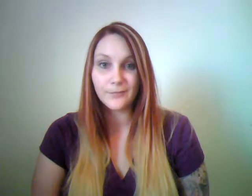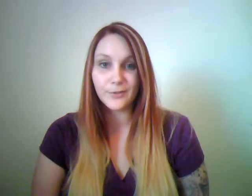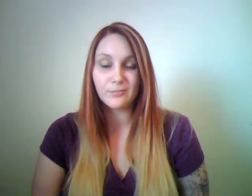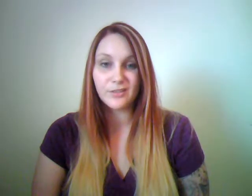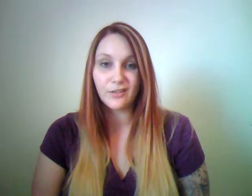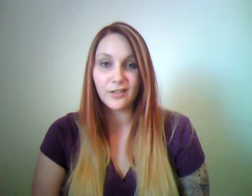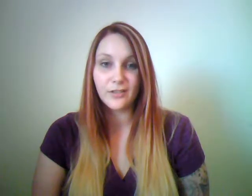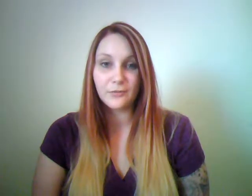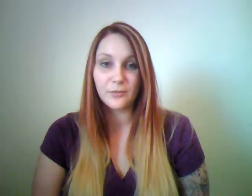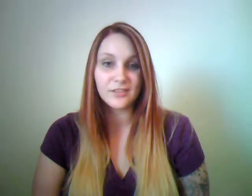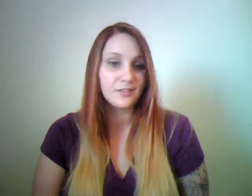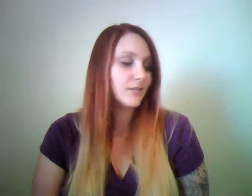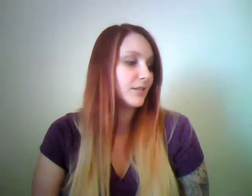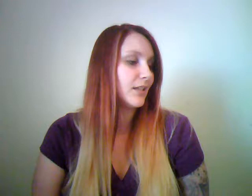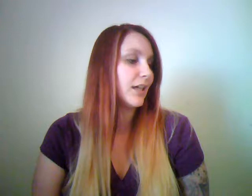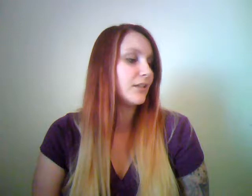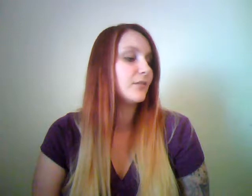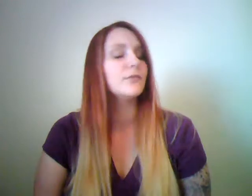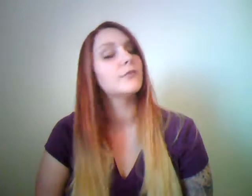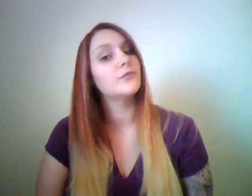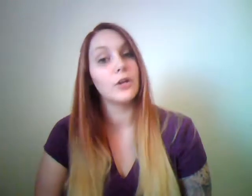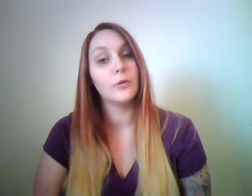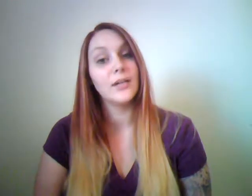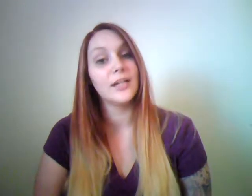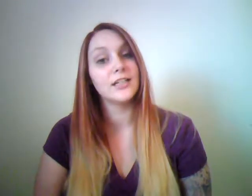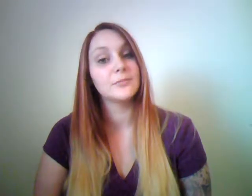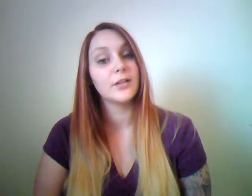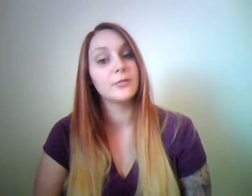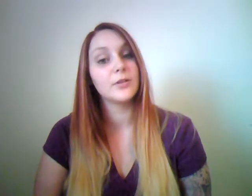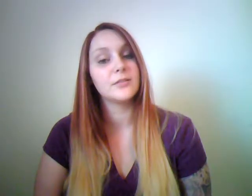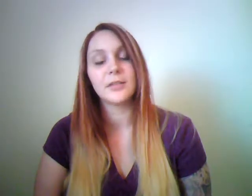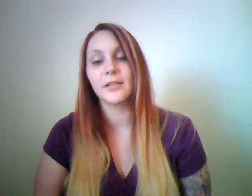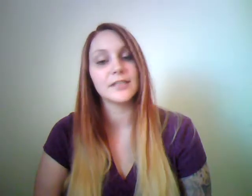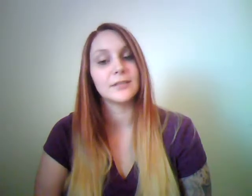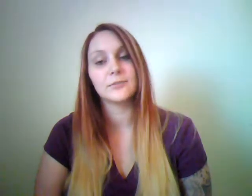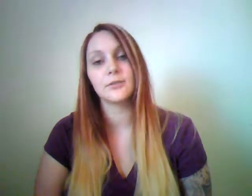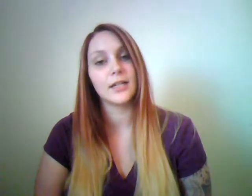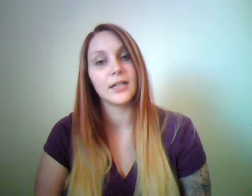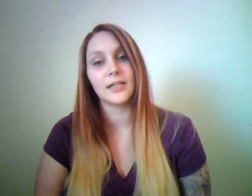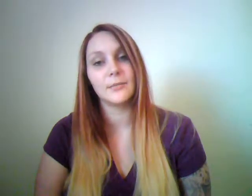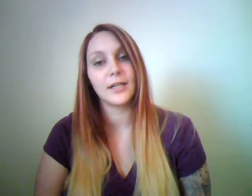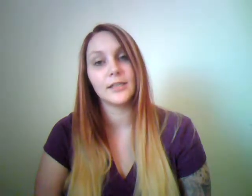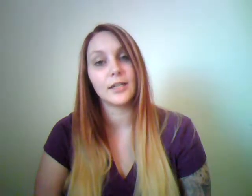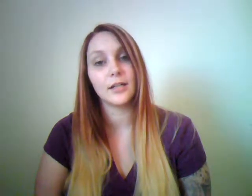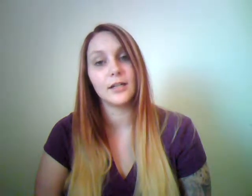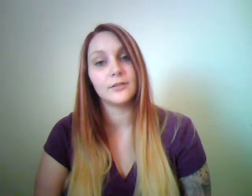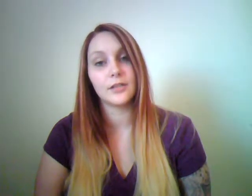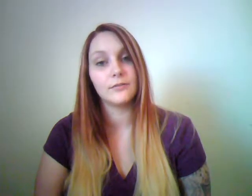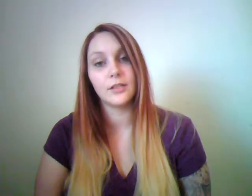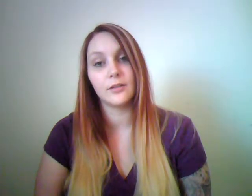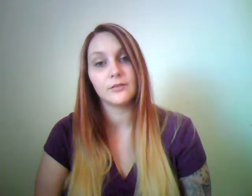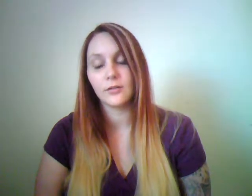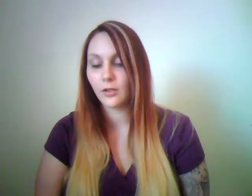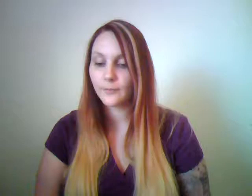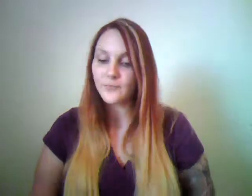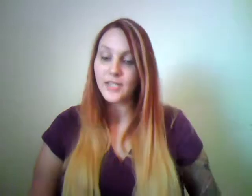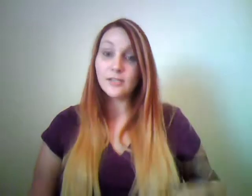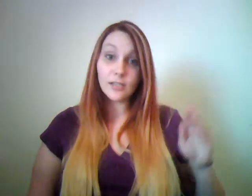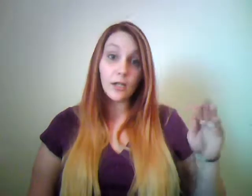I'm sorry if it wasn't as flowy as my other ones, but I was like, I gotta get back in there. I haven't done a video in so long. So,